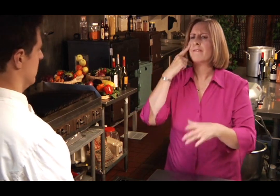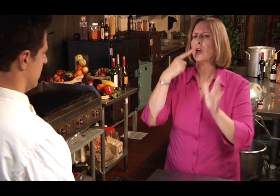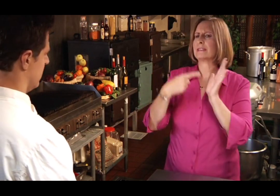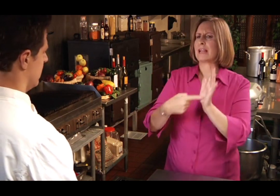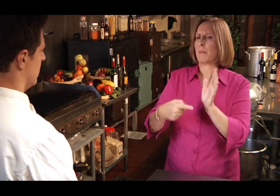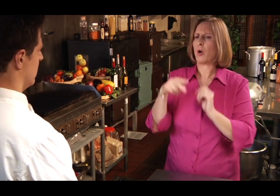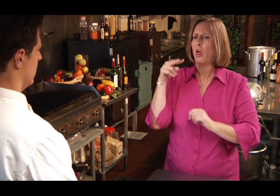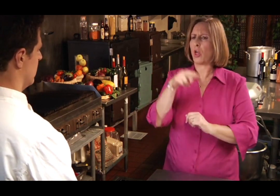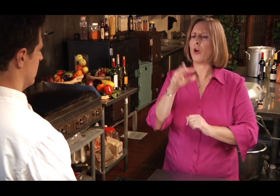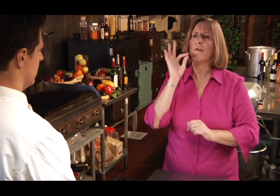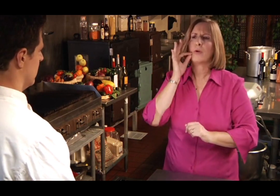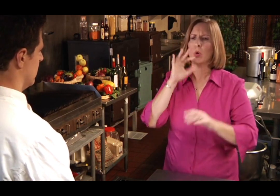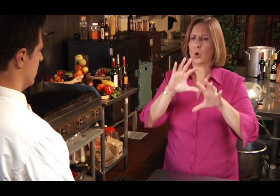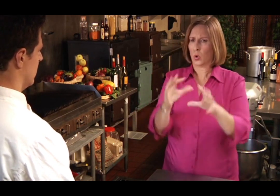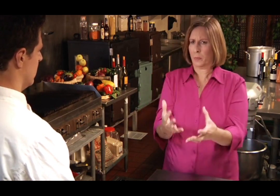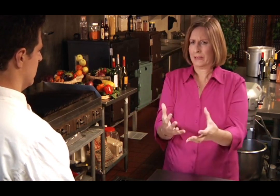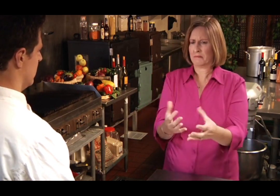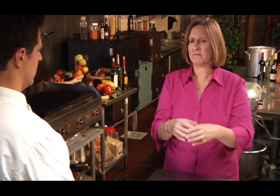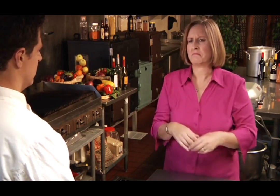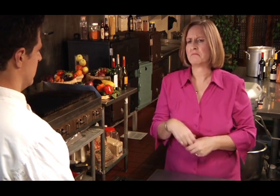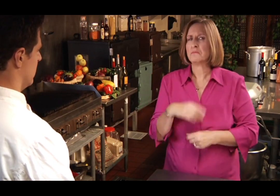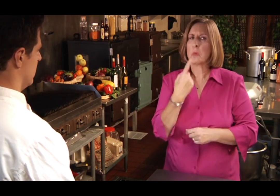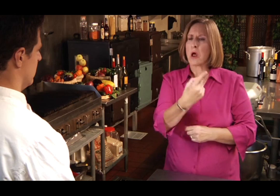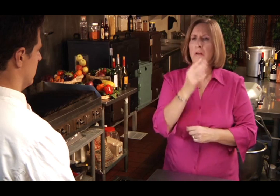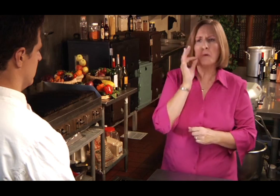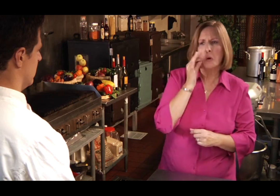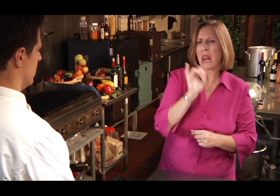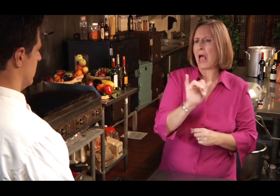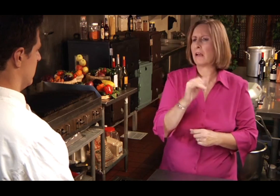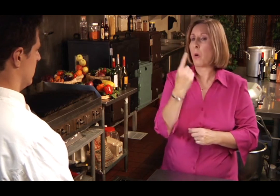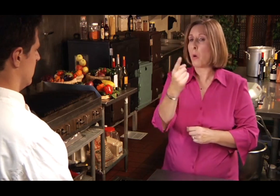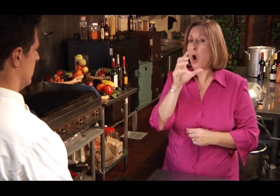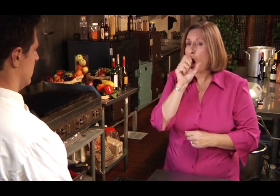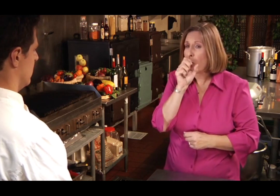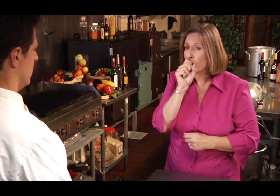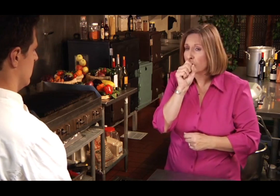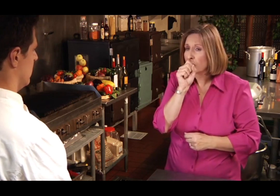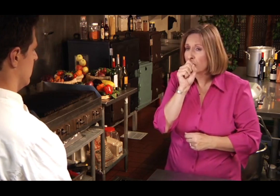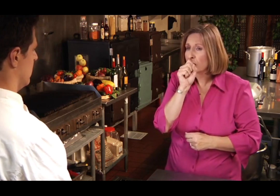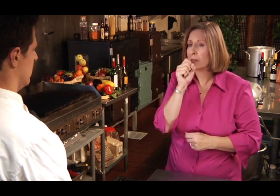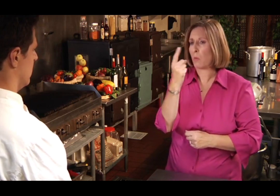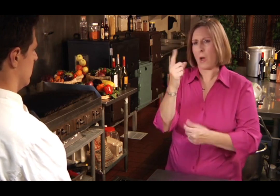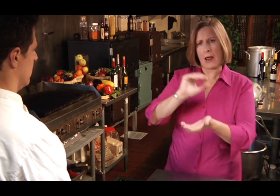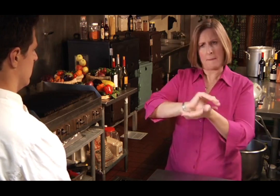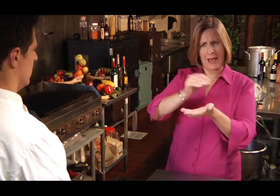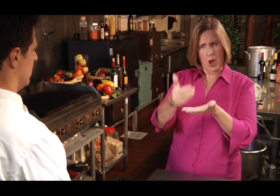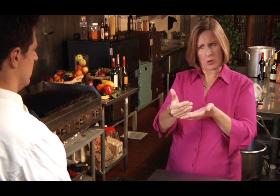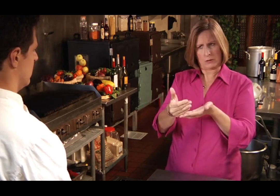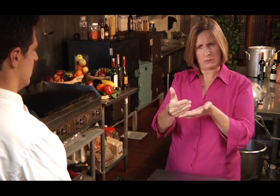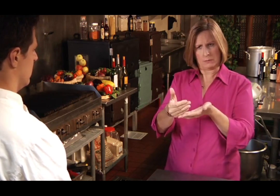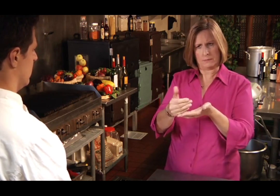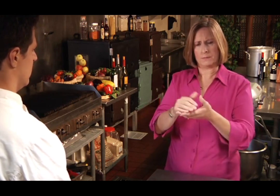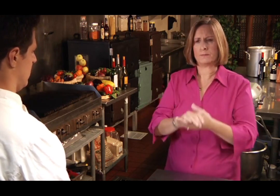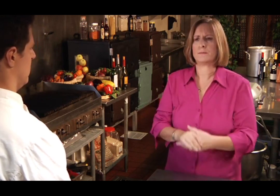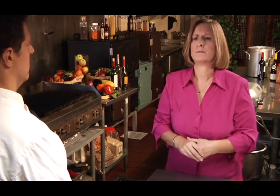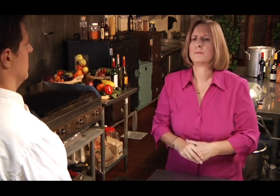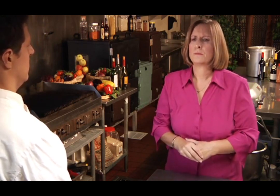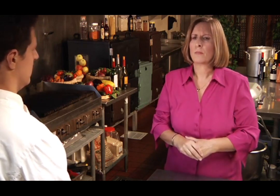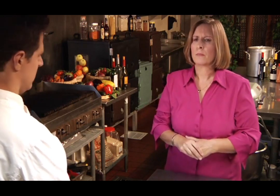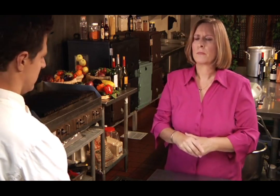For example, let's look at the fruit group. One fruit, like one orange, is considered one serving. If